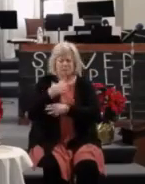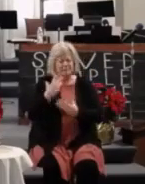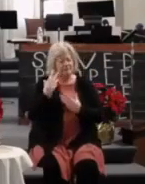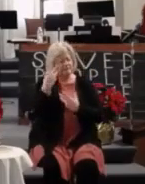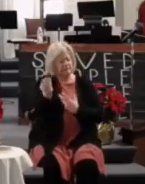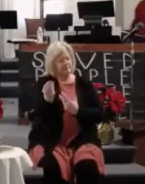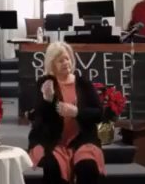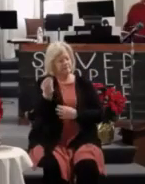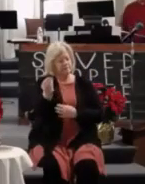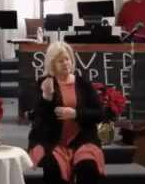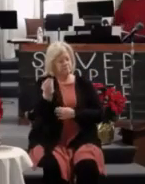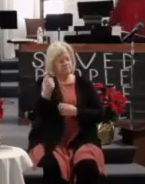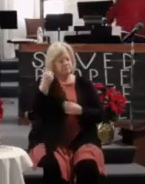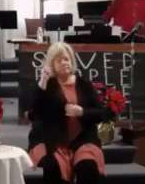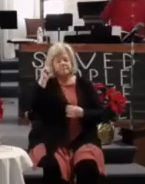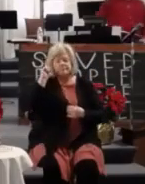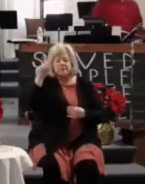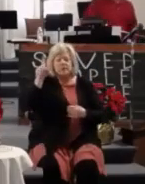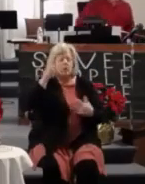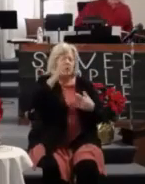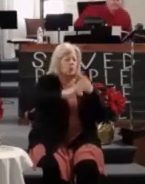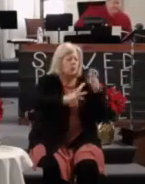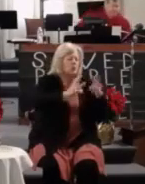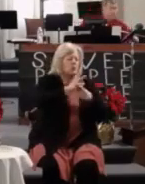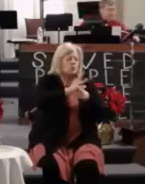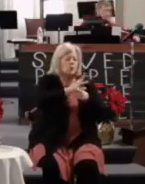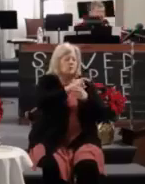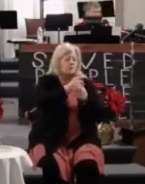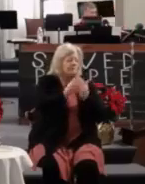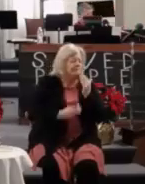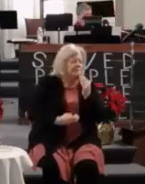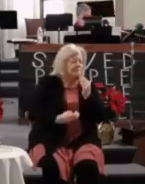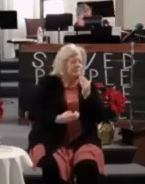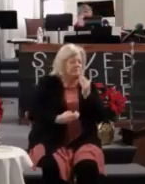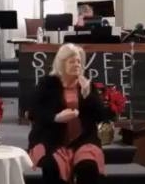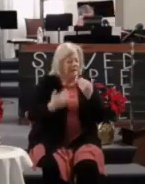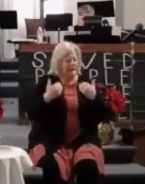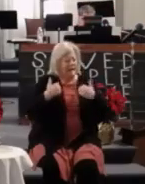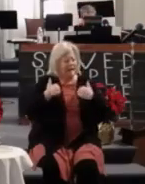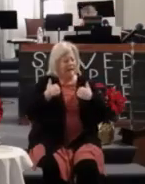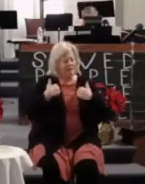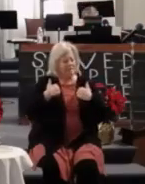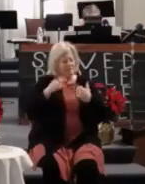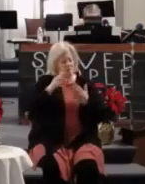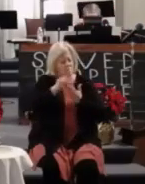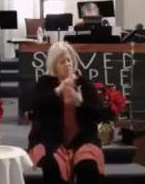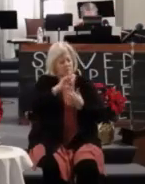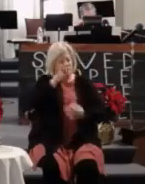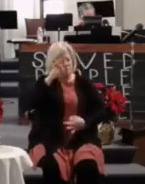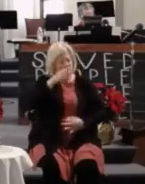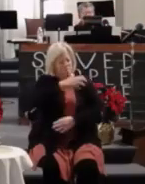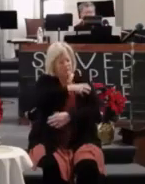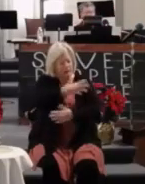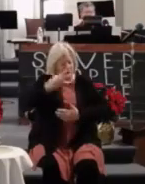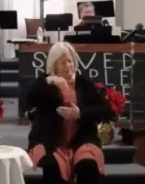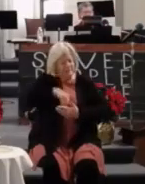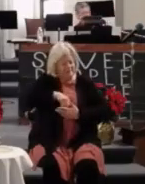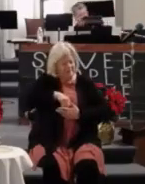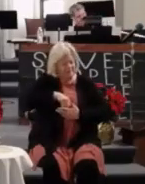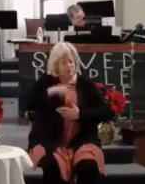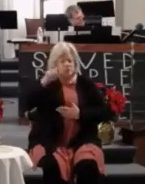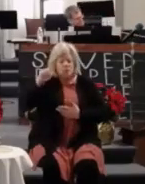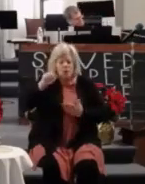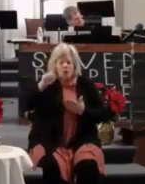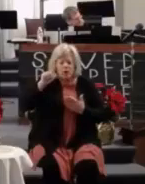place and go out there, may we go in the power of the Holy Spirit. May your grace and love